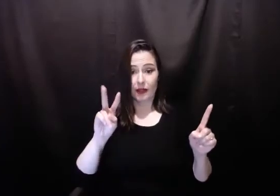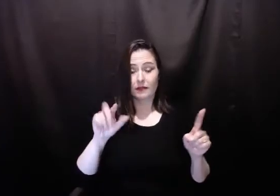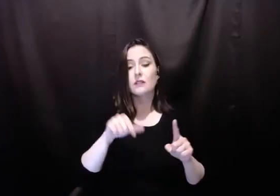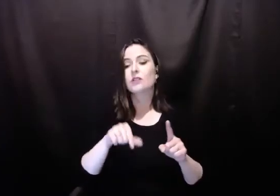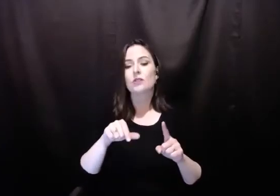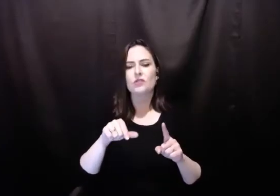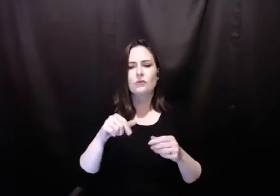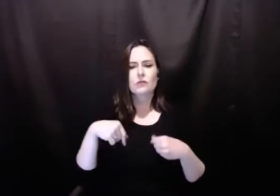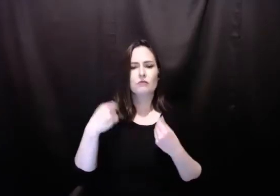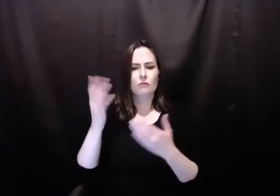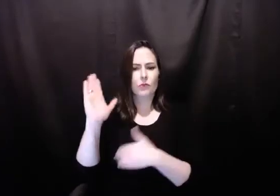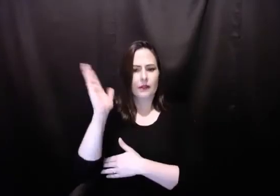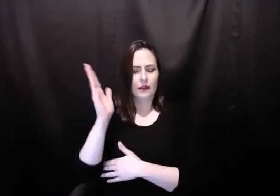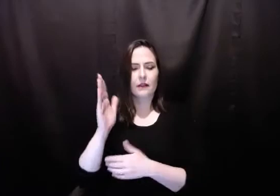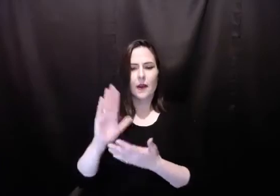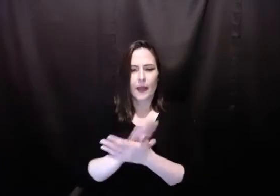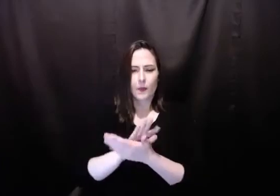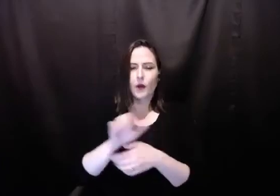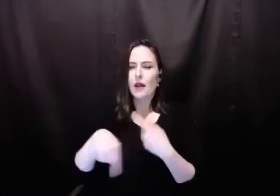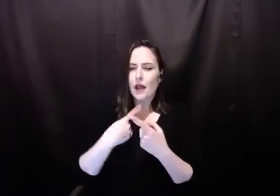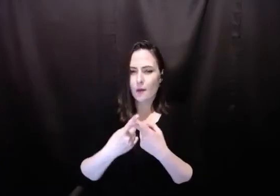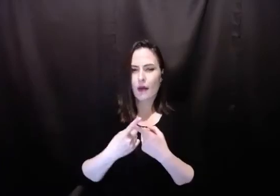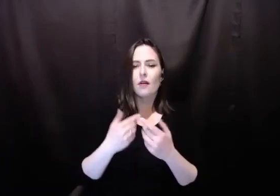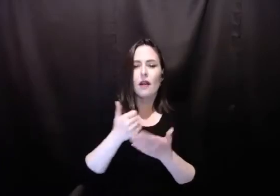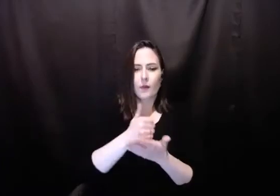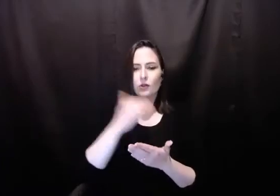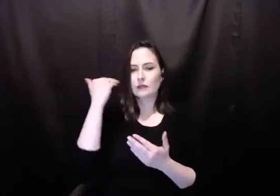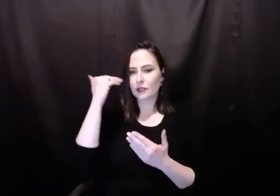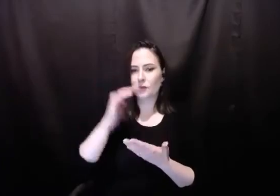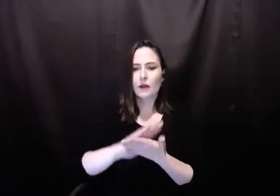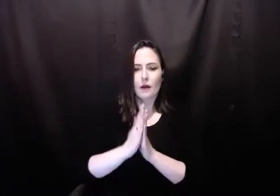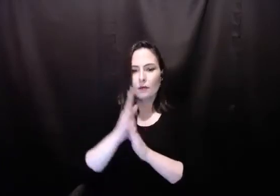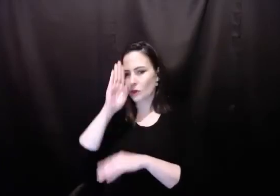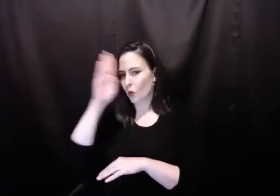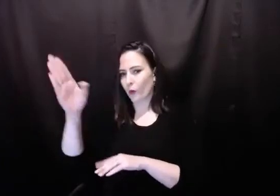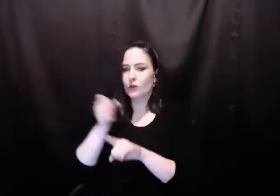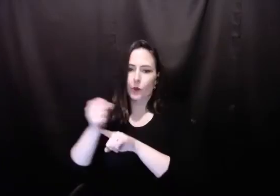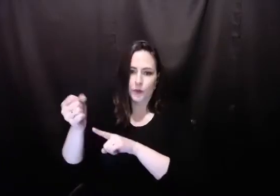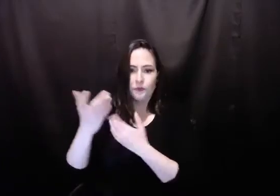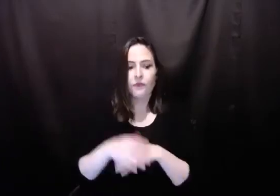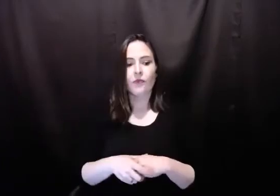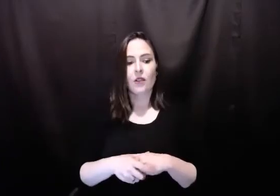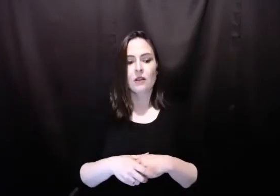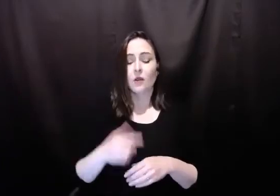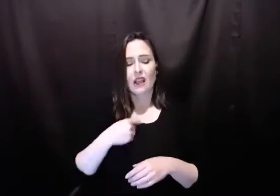Patty, what is the secret for getting your kid sober? And she said, the secret is you